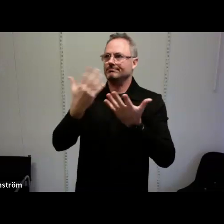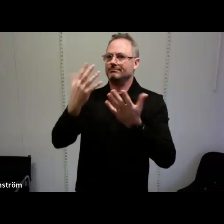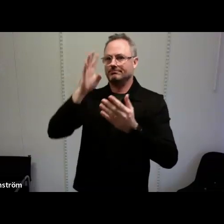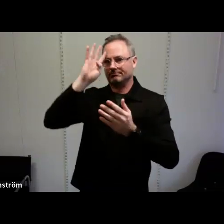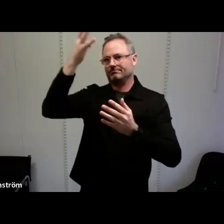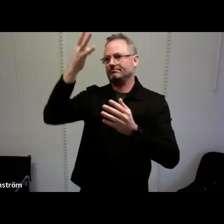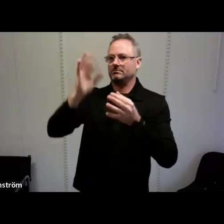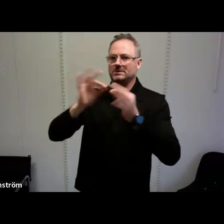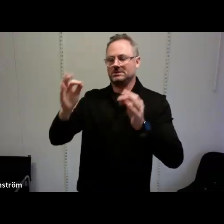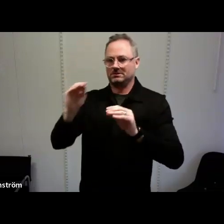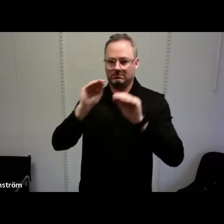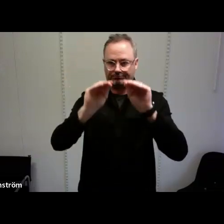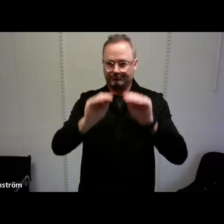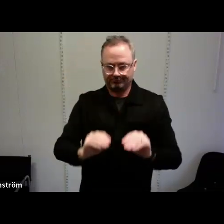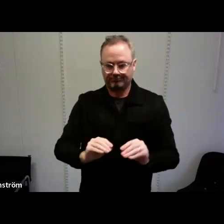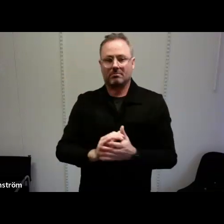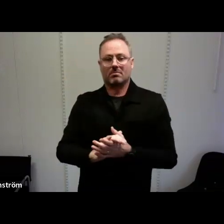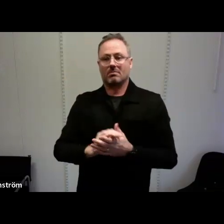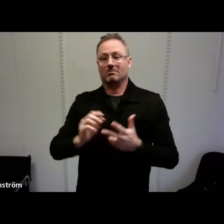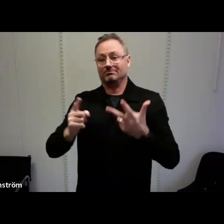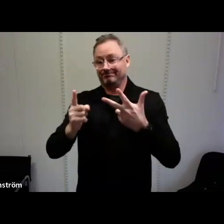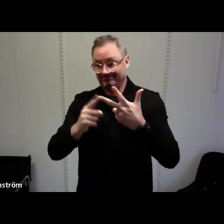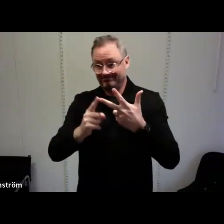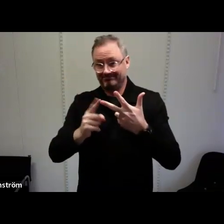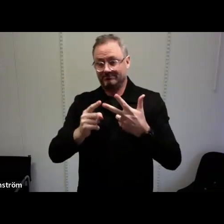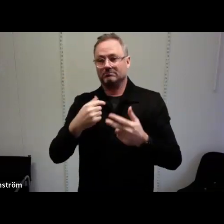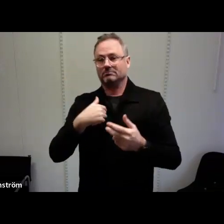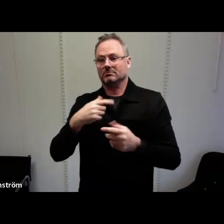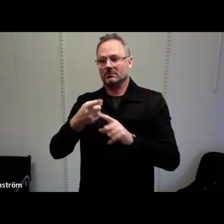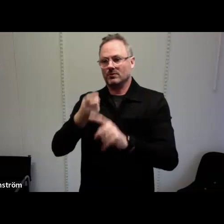And we also added some new sentences as well.